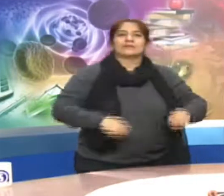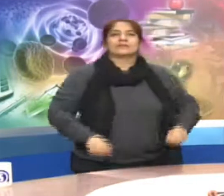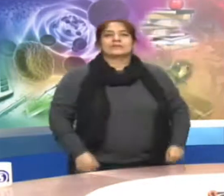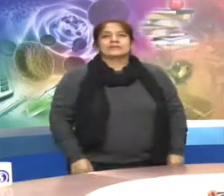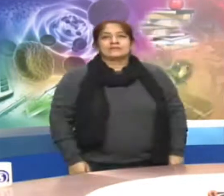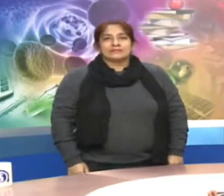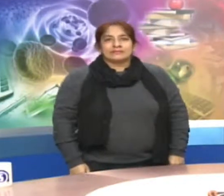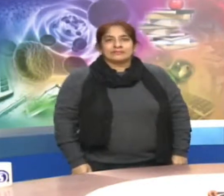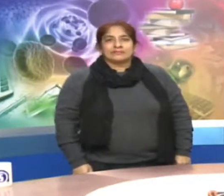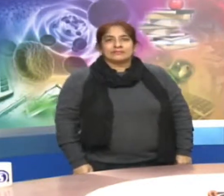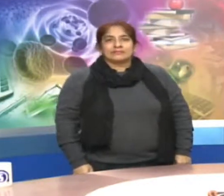problems.